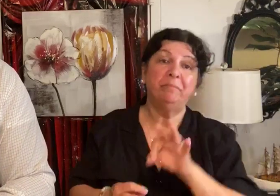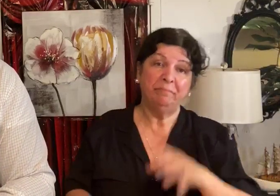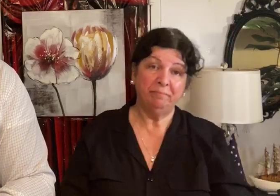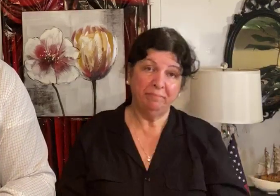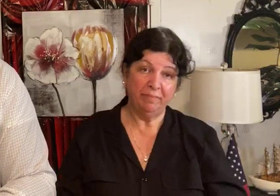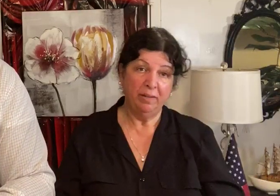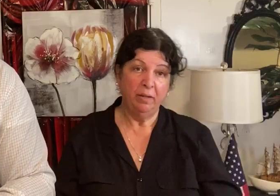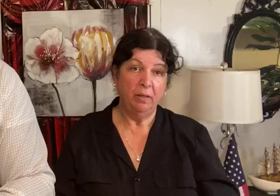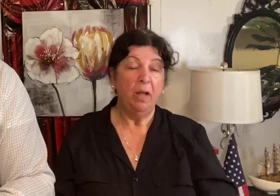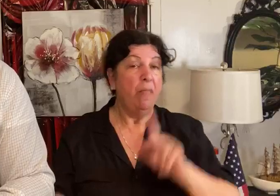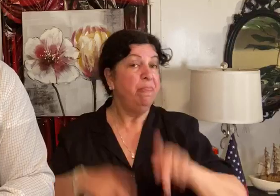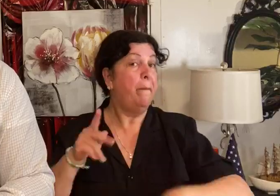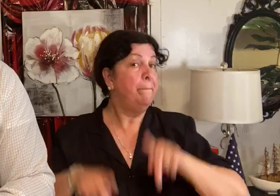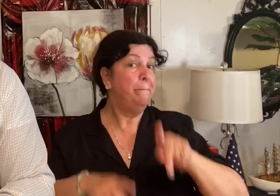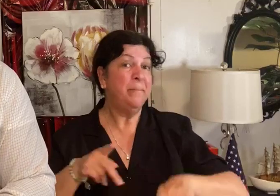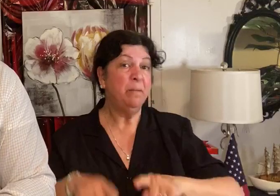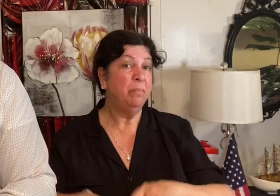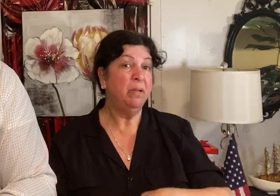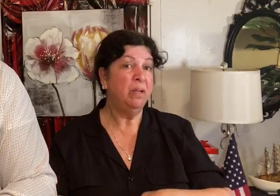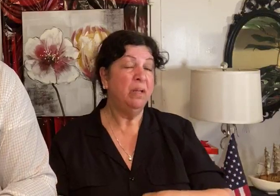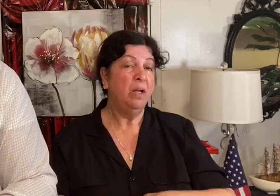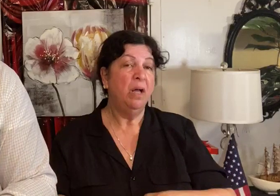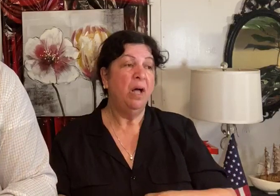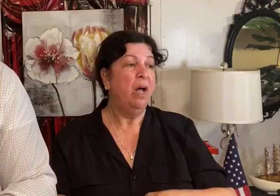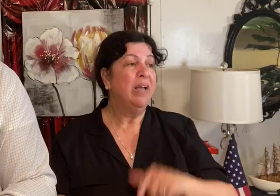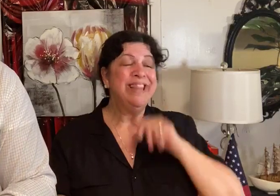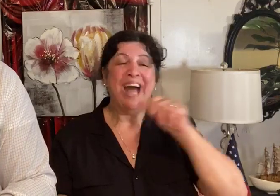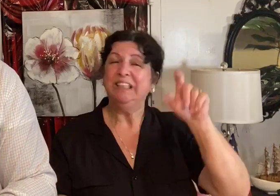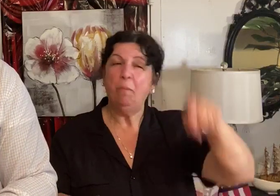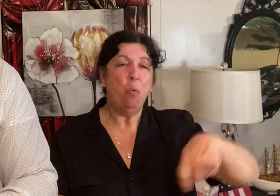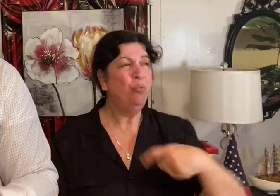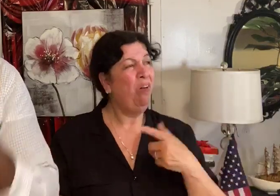The people are not to be the object of your contempt.